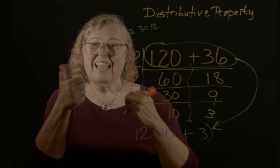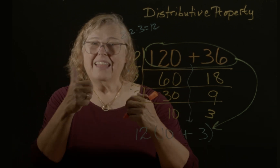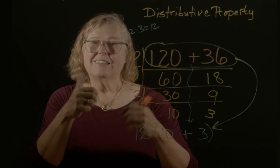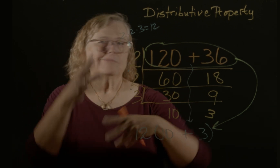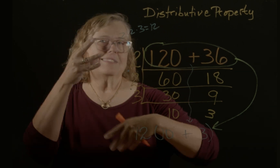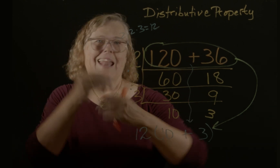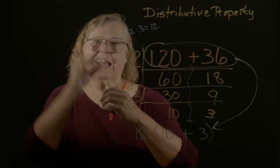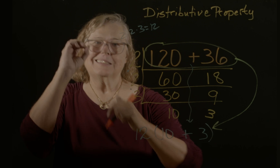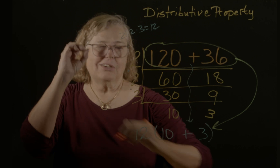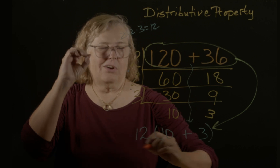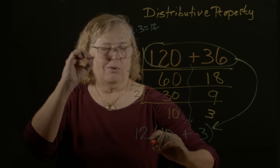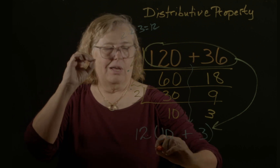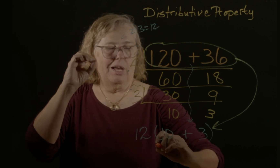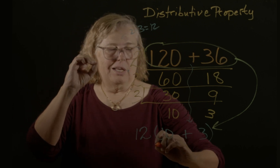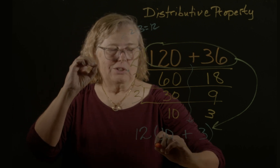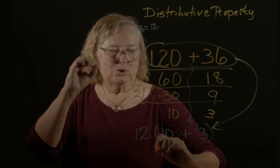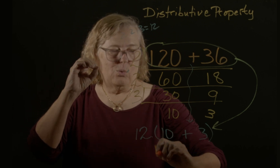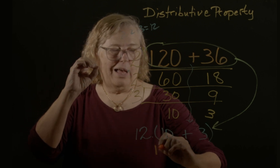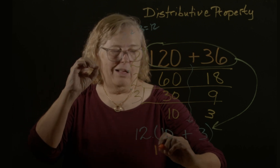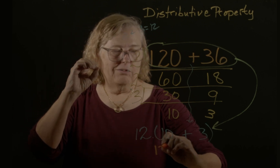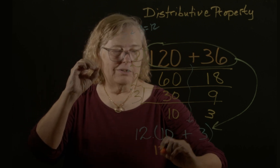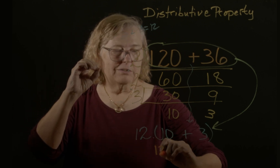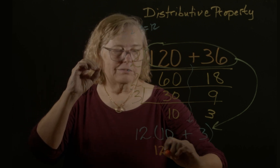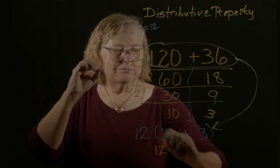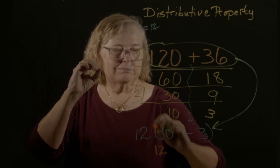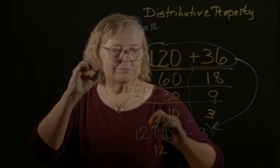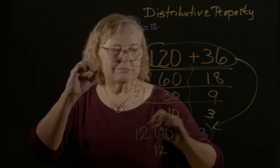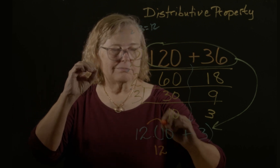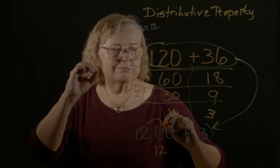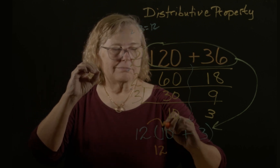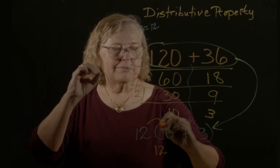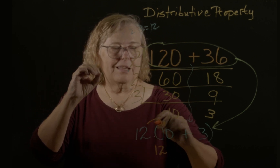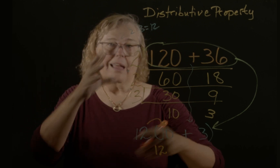So I can just take the 12 and add a 0.